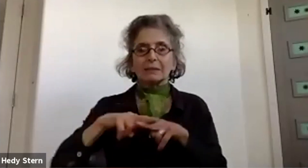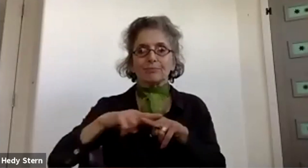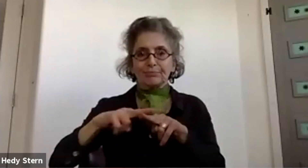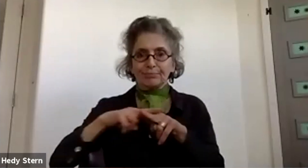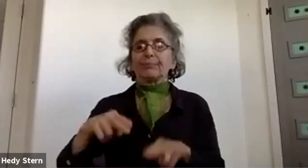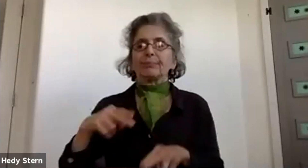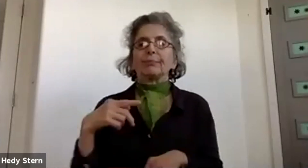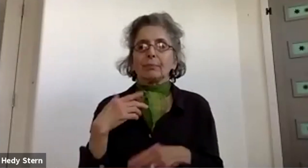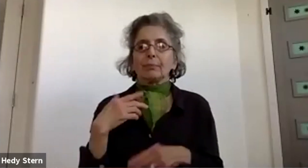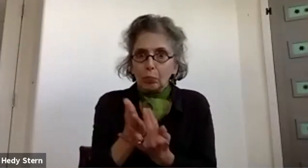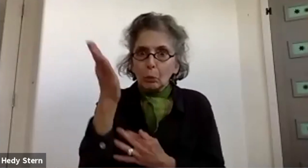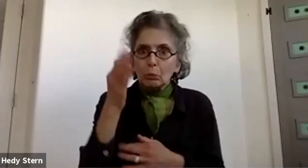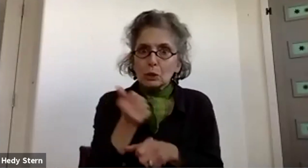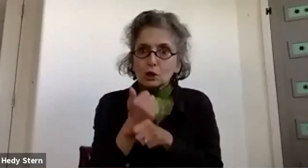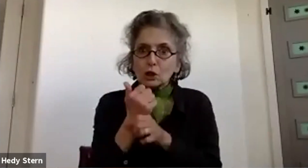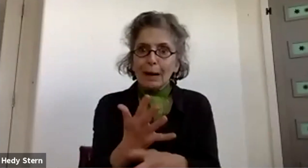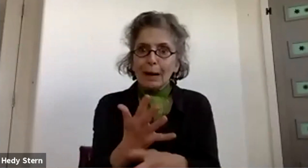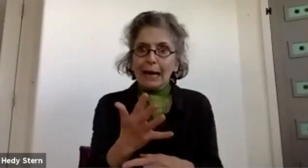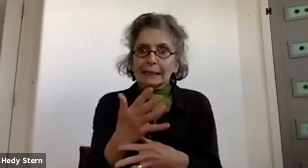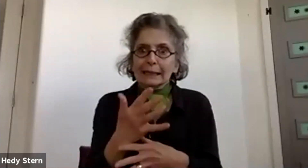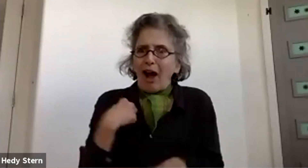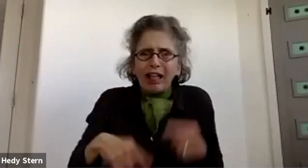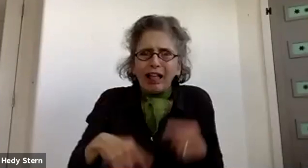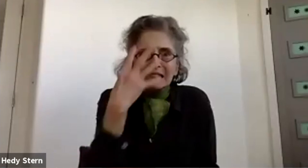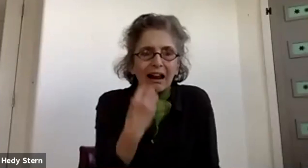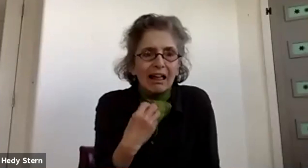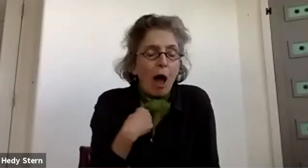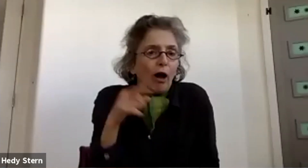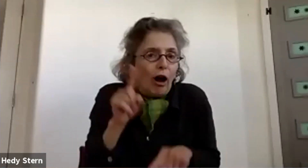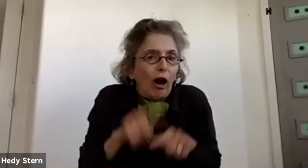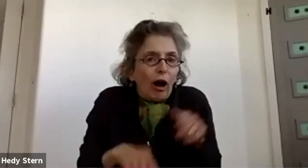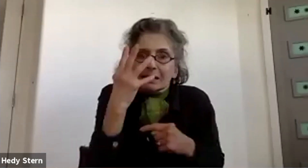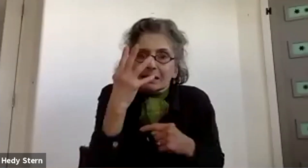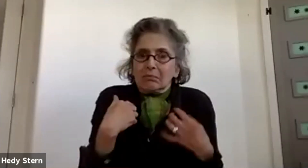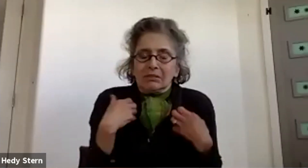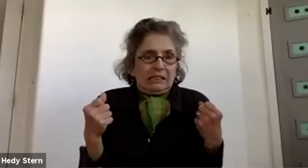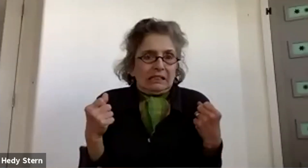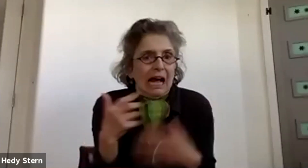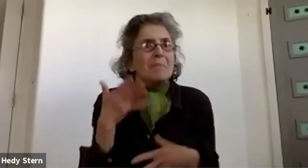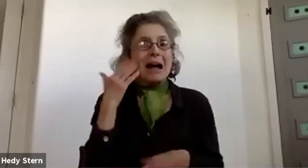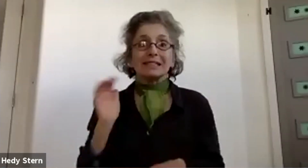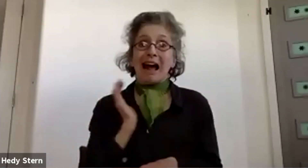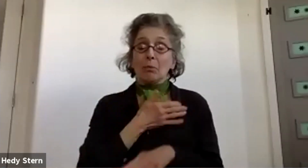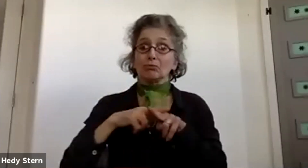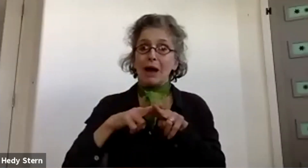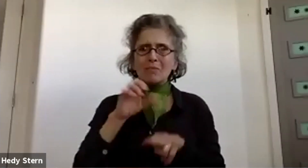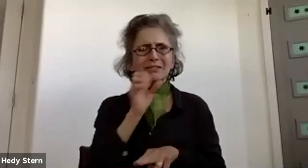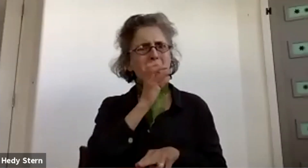France. And as we were on the train, we went through Germany, and I couldn't sleep, and I couldn't sleep at all. I was so frightened